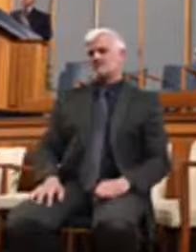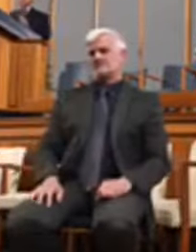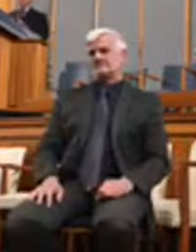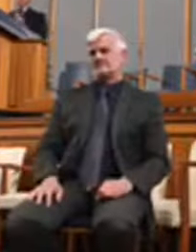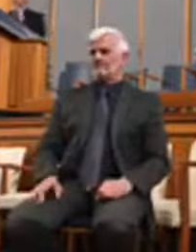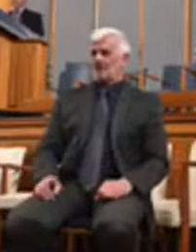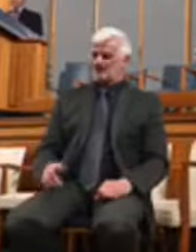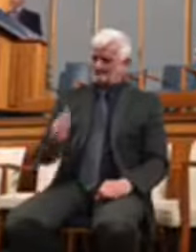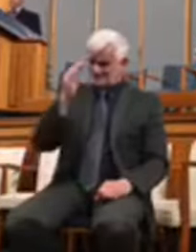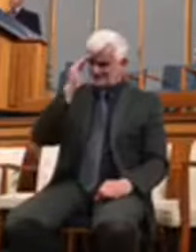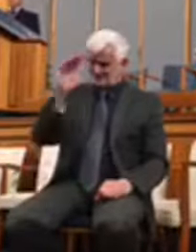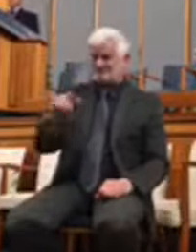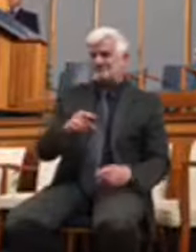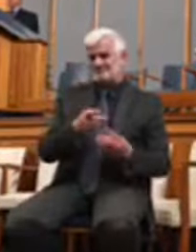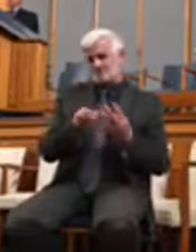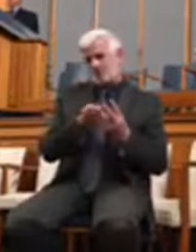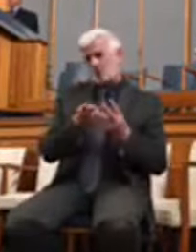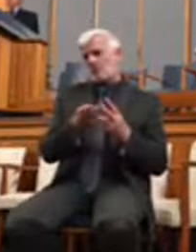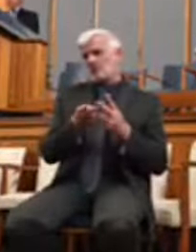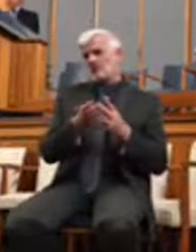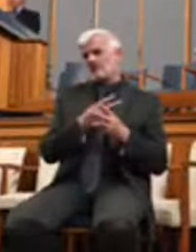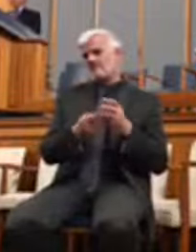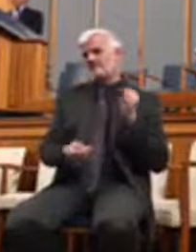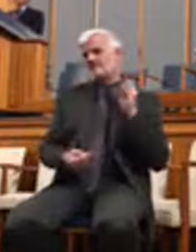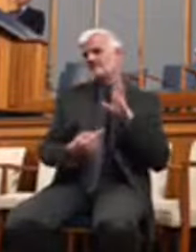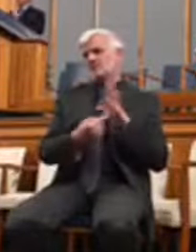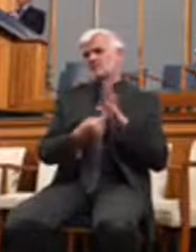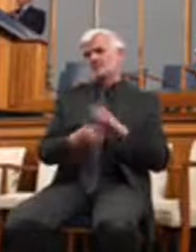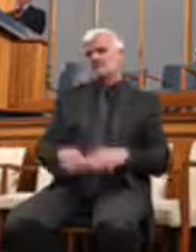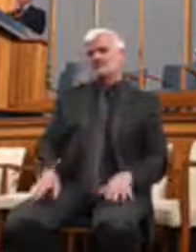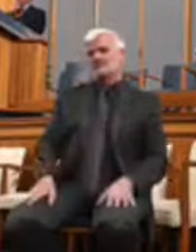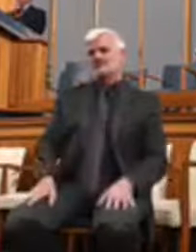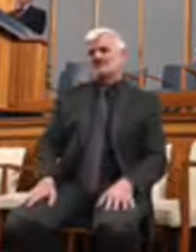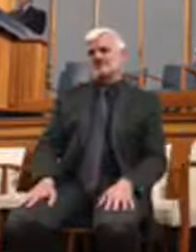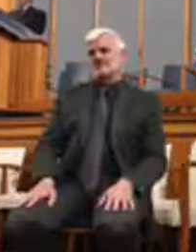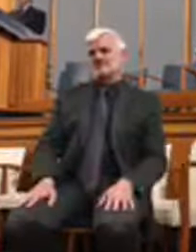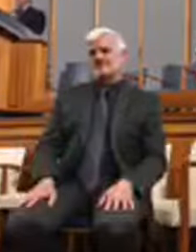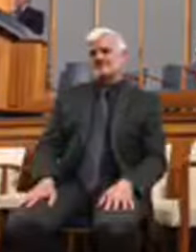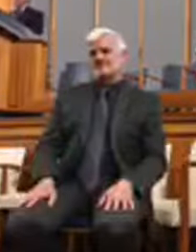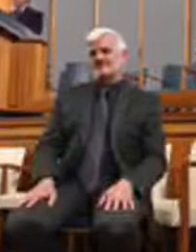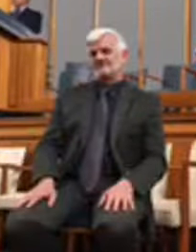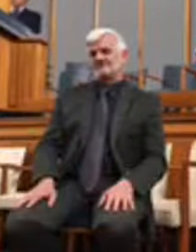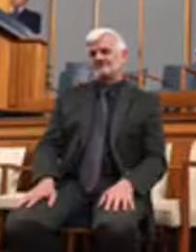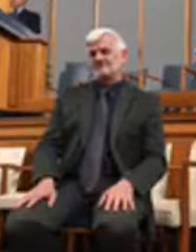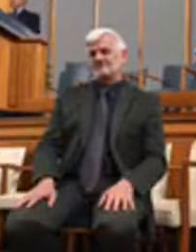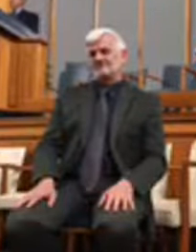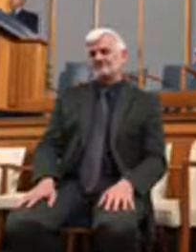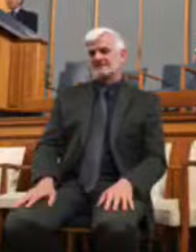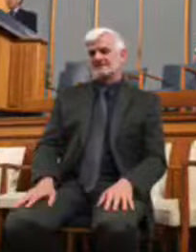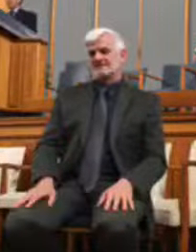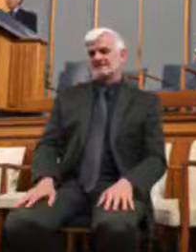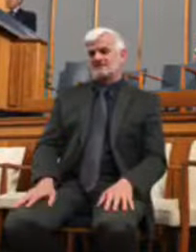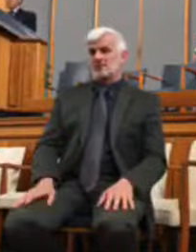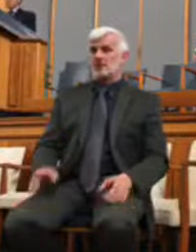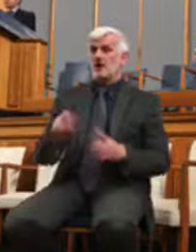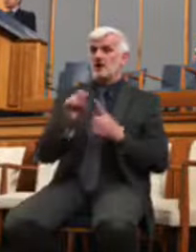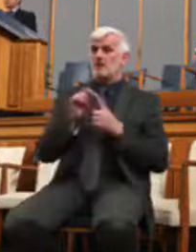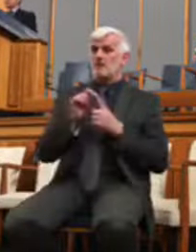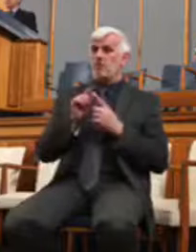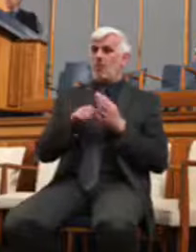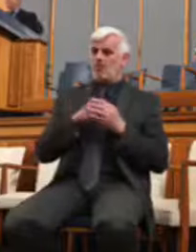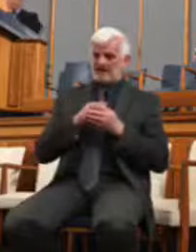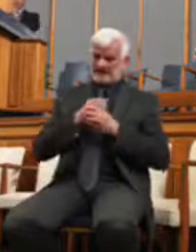essential. This is essential. All what is profitable, Paul kept nothing. The Lord Jesus Christ